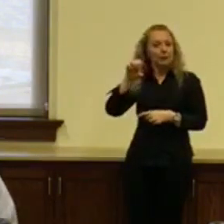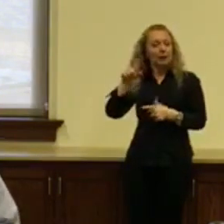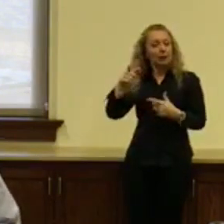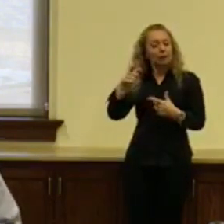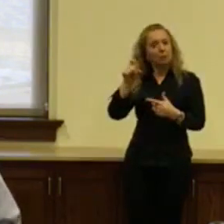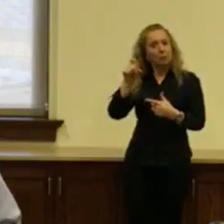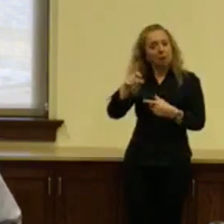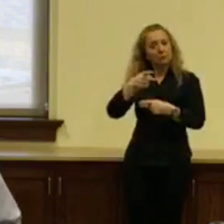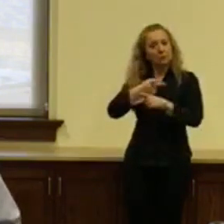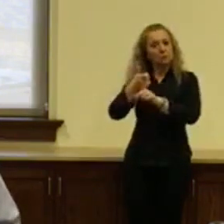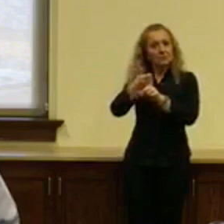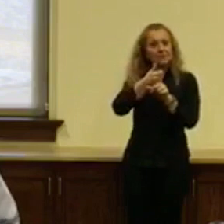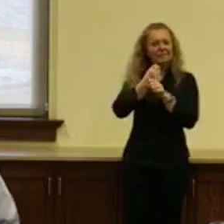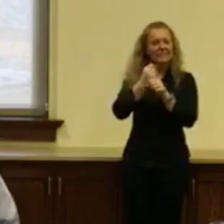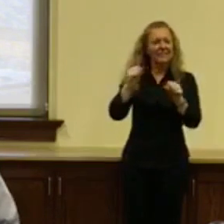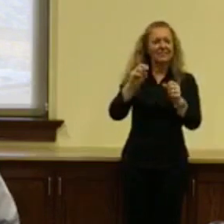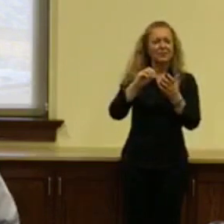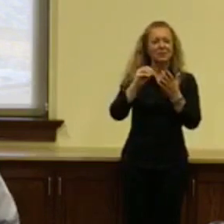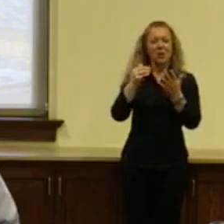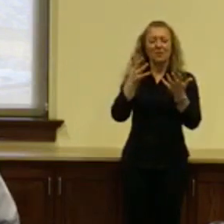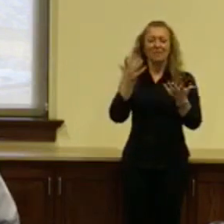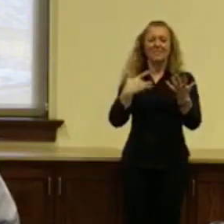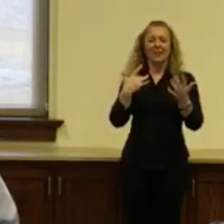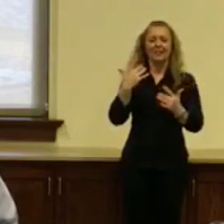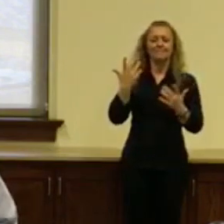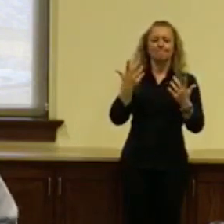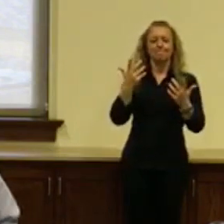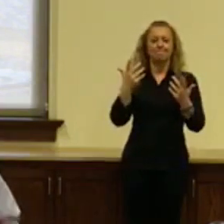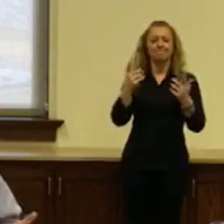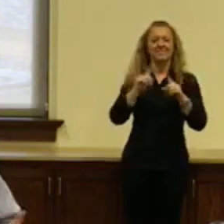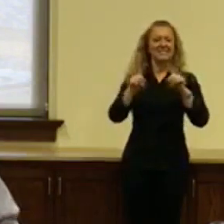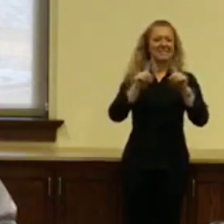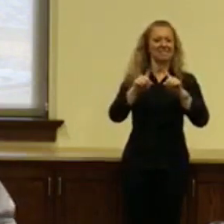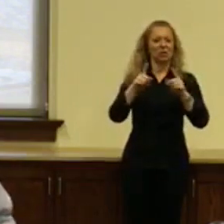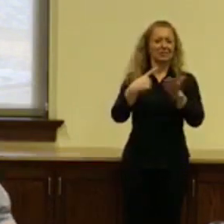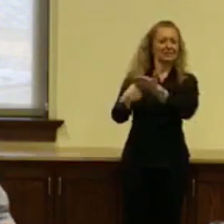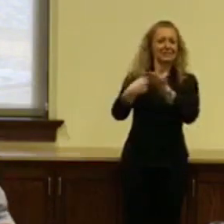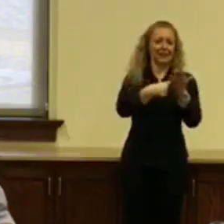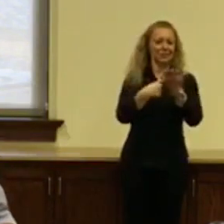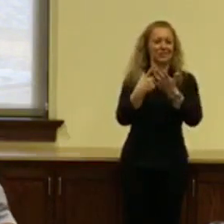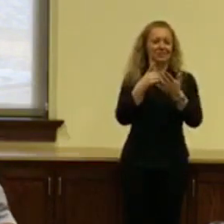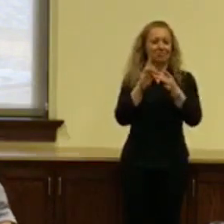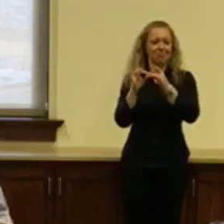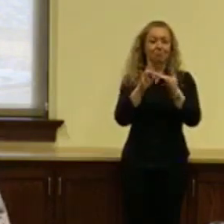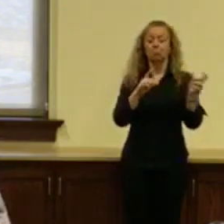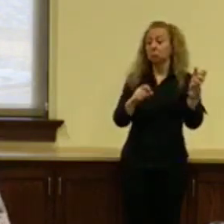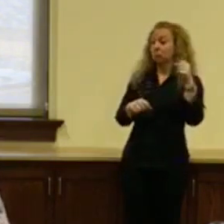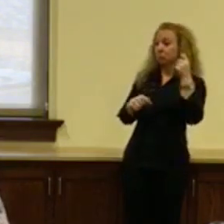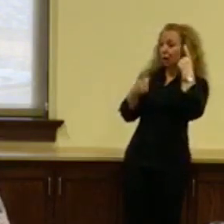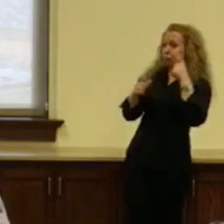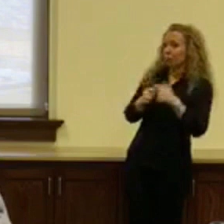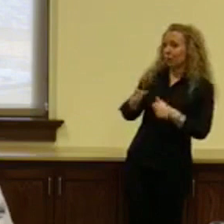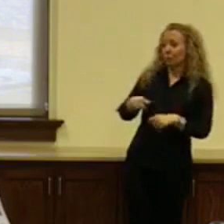as much. So those are kind of two different areas I think that we're talking about. Would you? I agree, yeah.